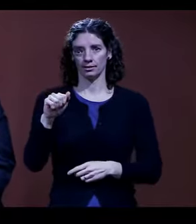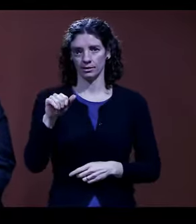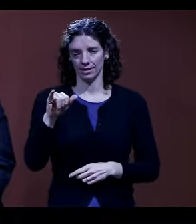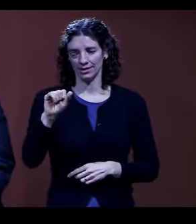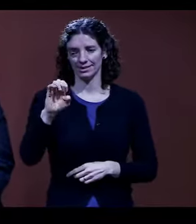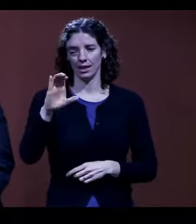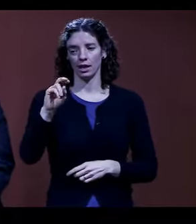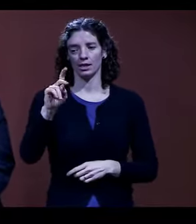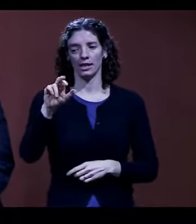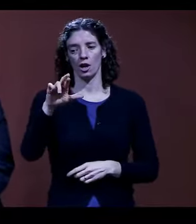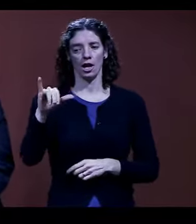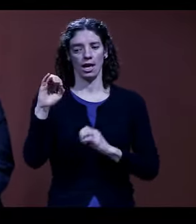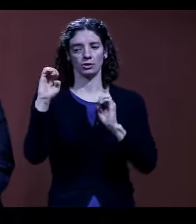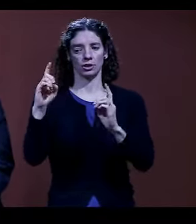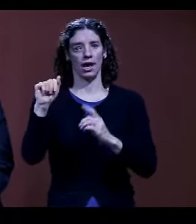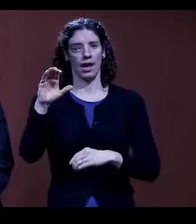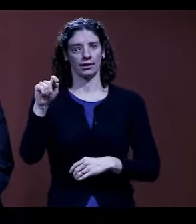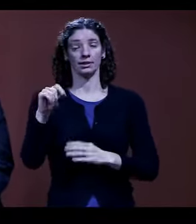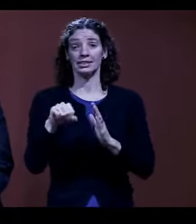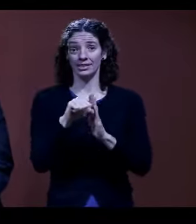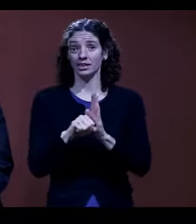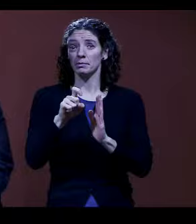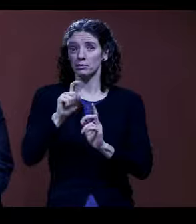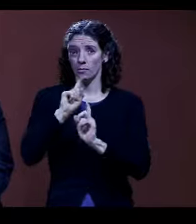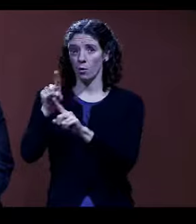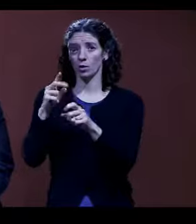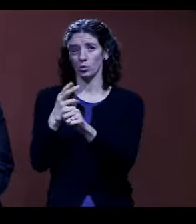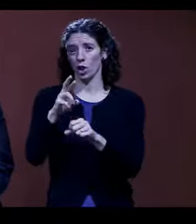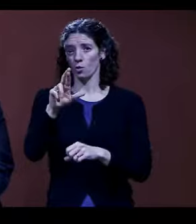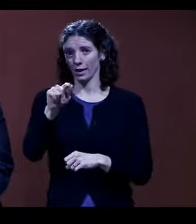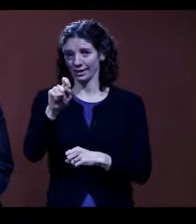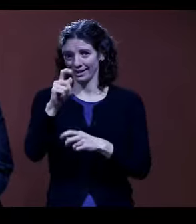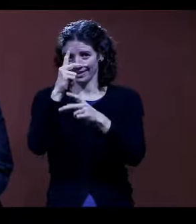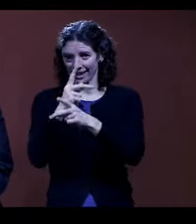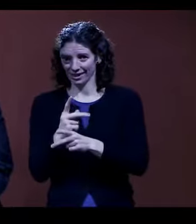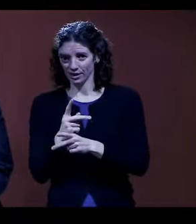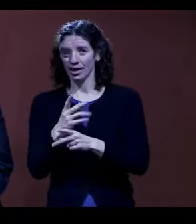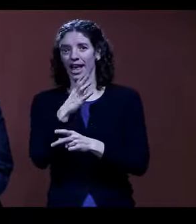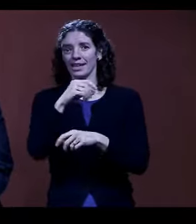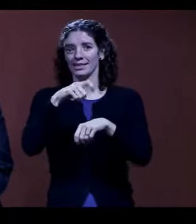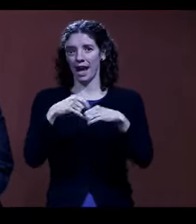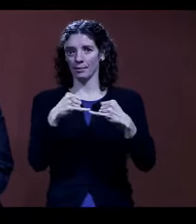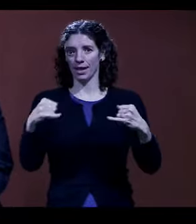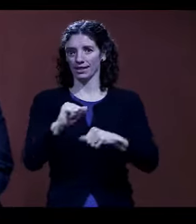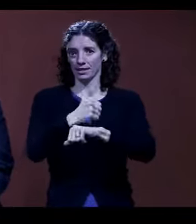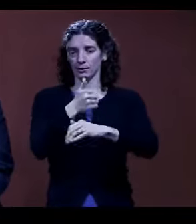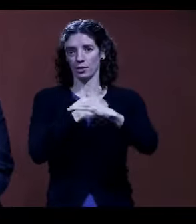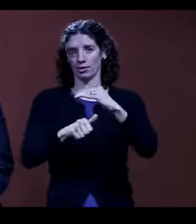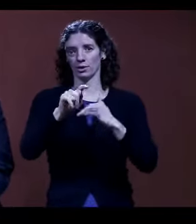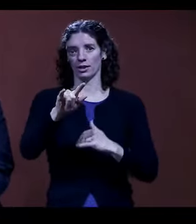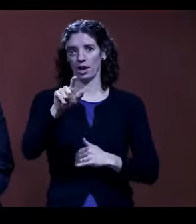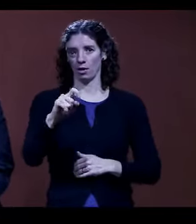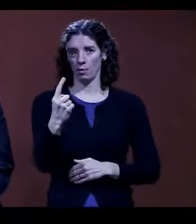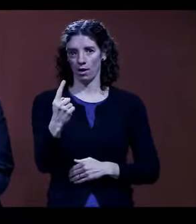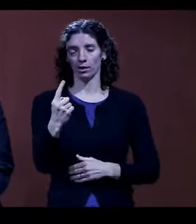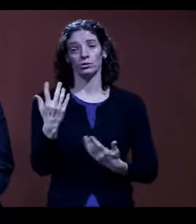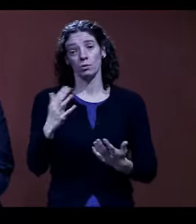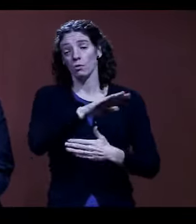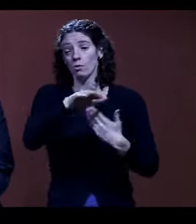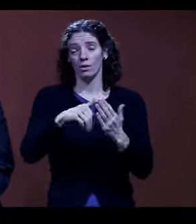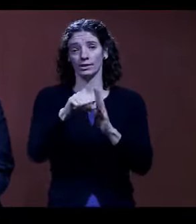States have to report using the rate calculation and the timelines established under Title I. So all states are